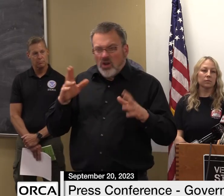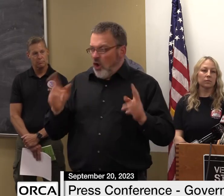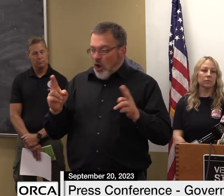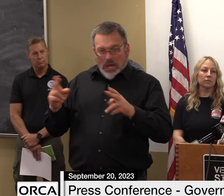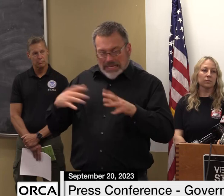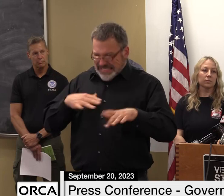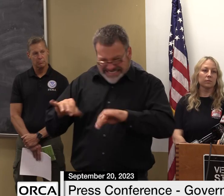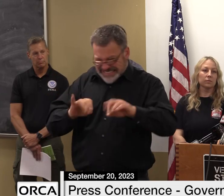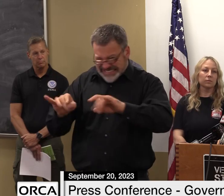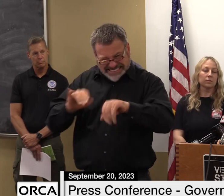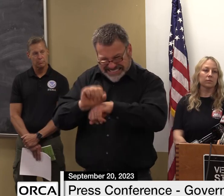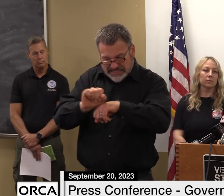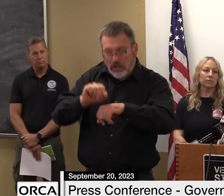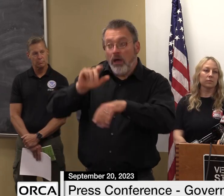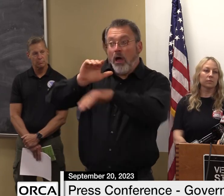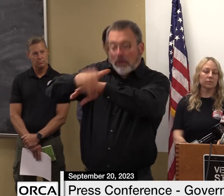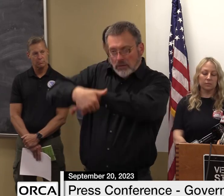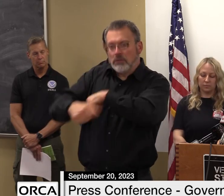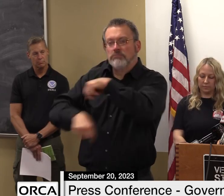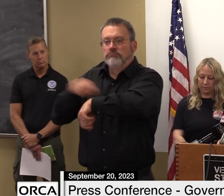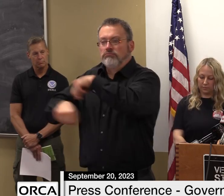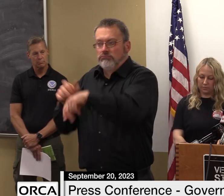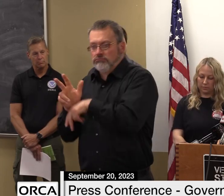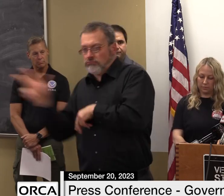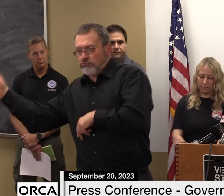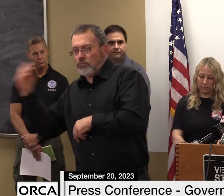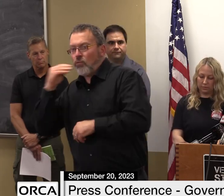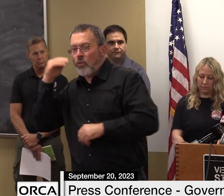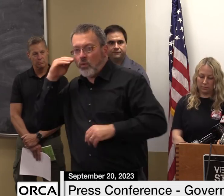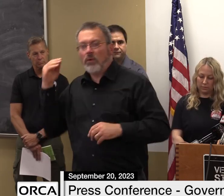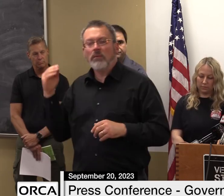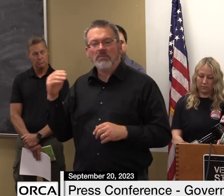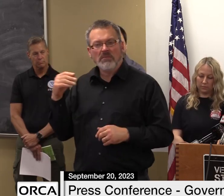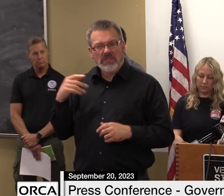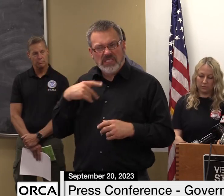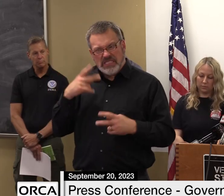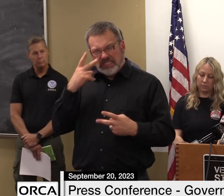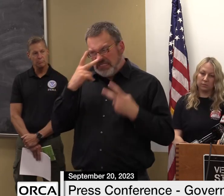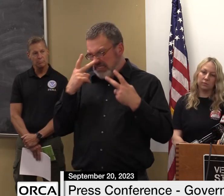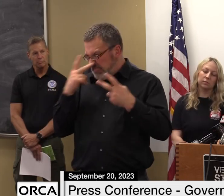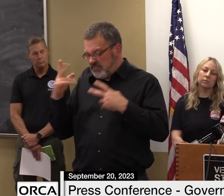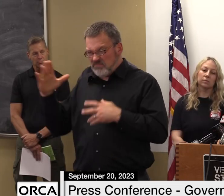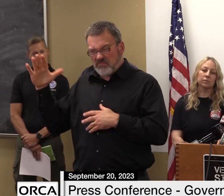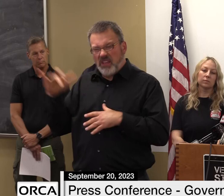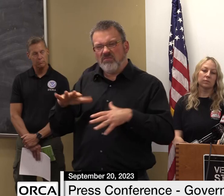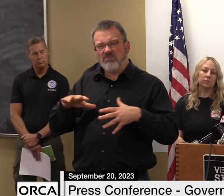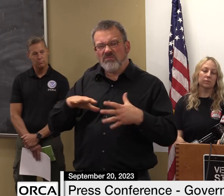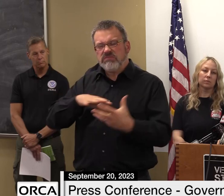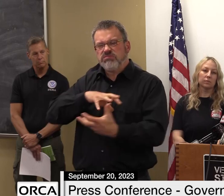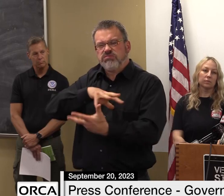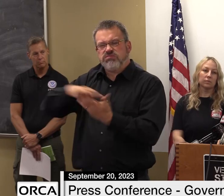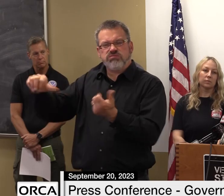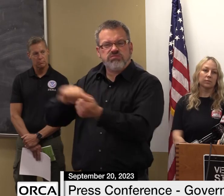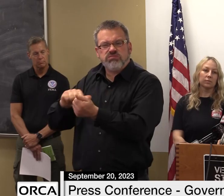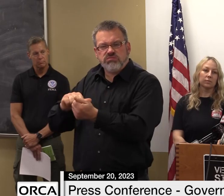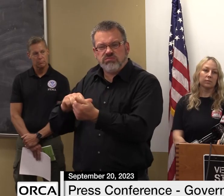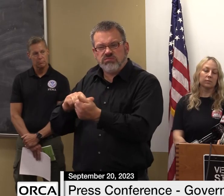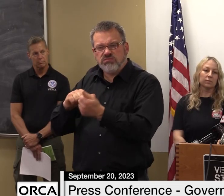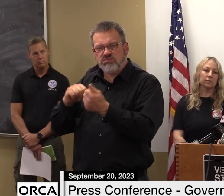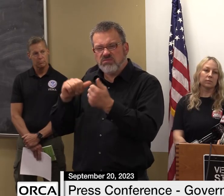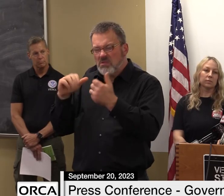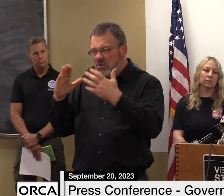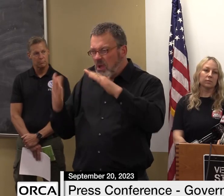seen the devastation that followed, as well as the tremendous outpouring of help from our communities. Day after day, people gave time, energy, and